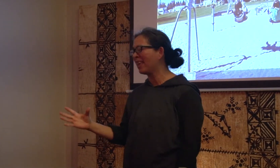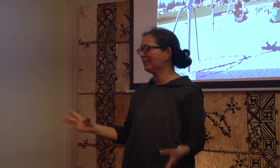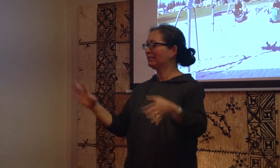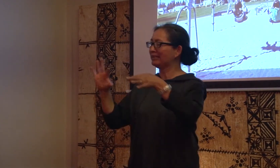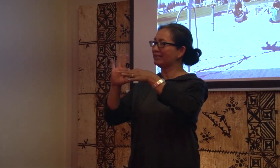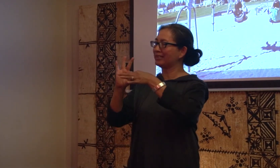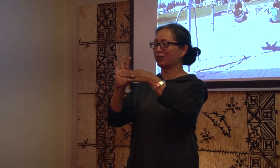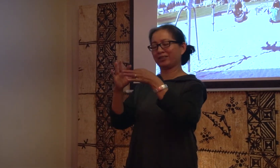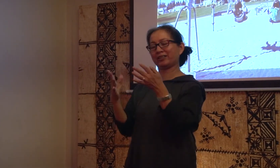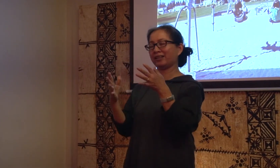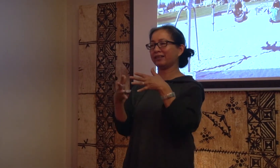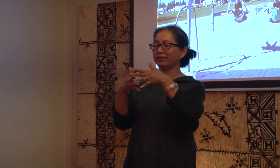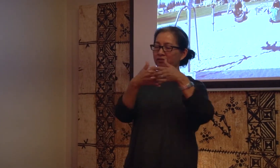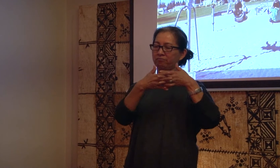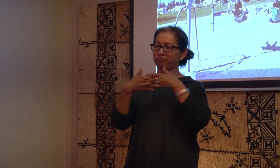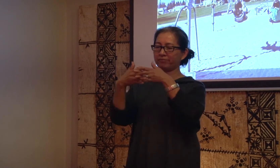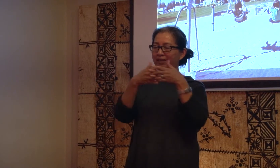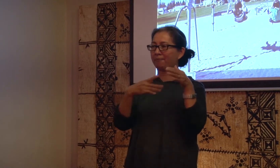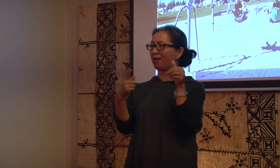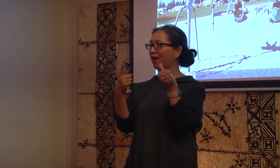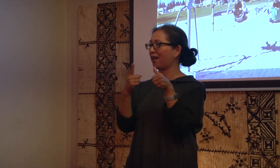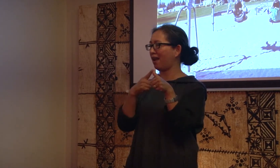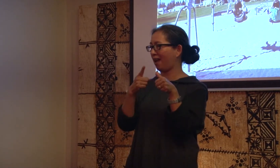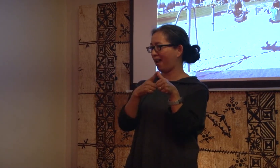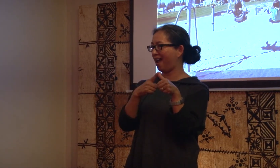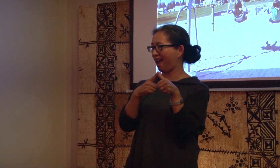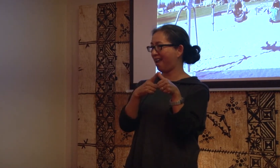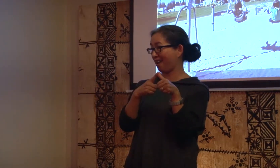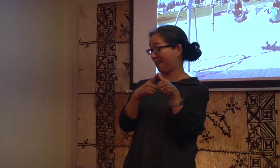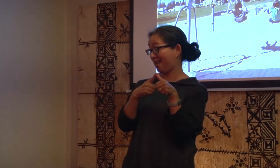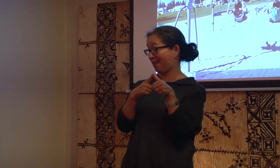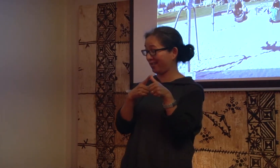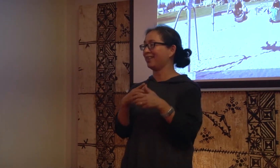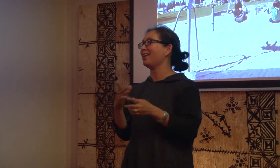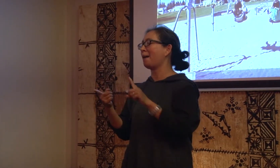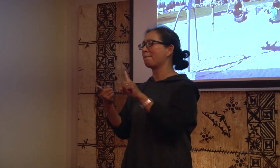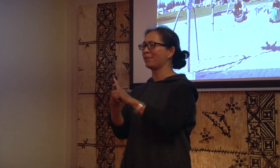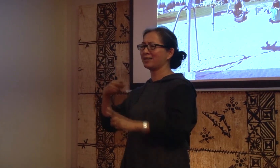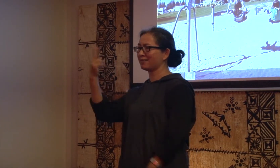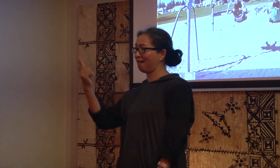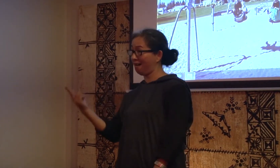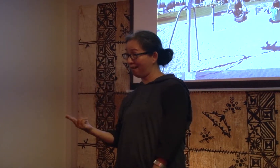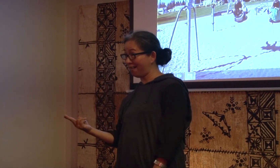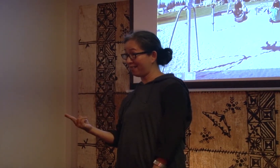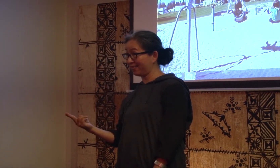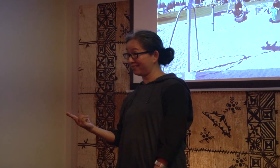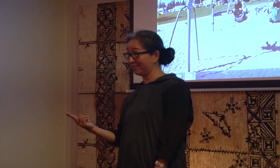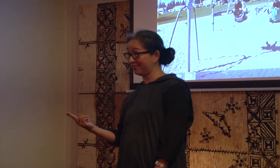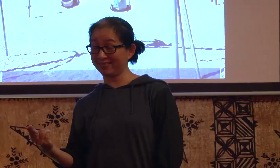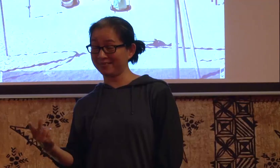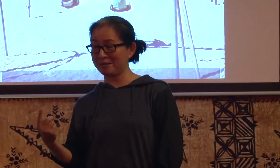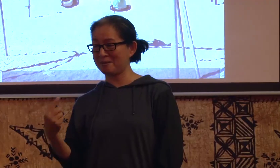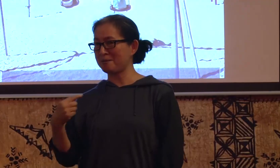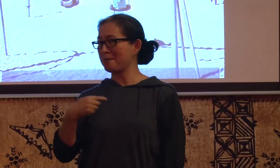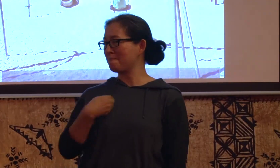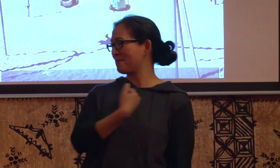this? It's related to American Sign Language. That's the letter A in American Sign Language, and also the